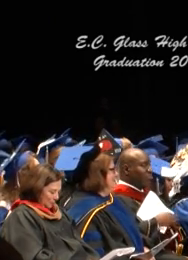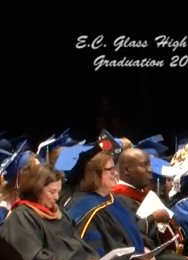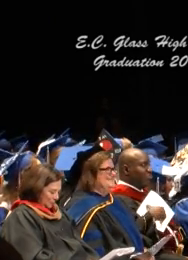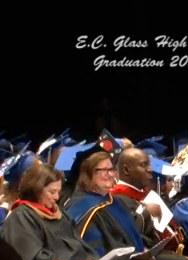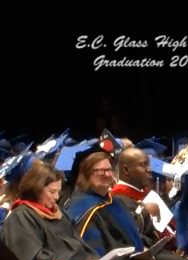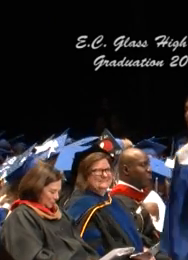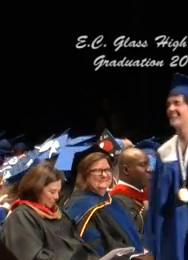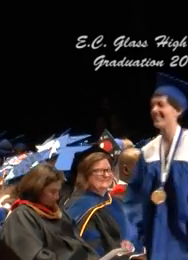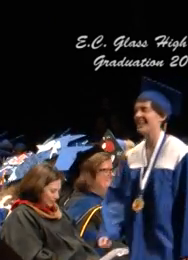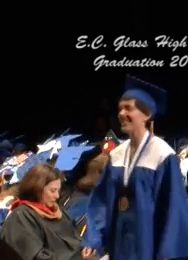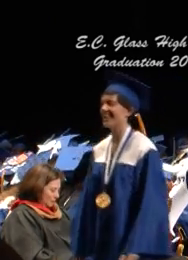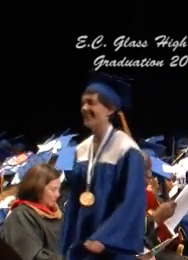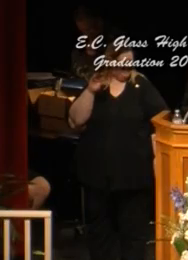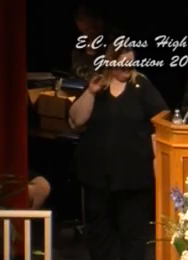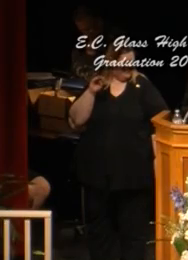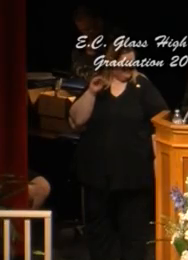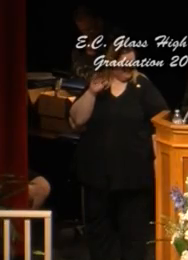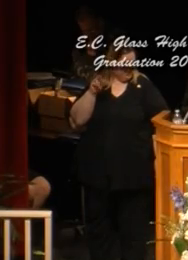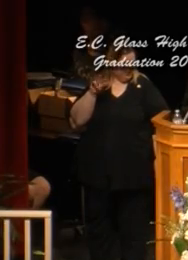Caroline Lee Guskey.